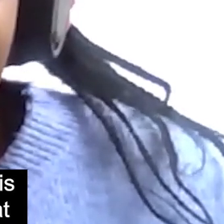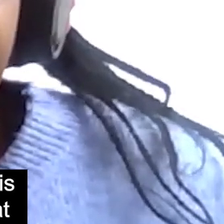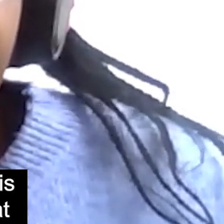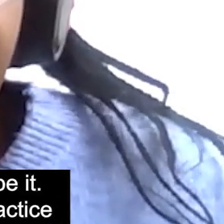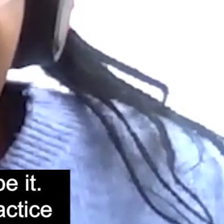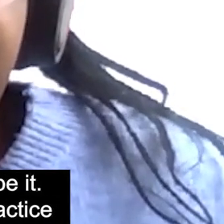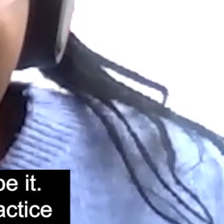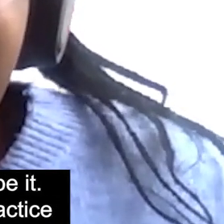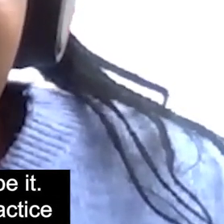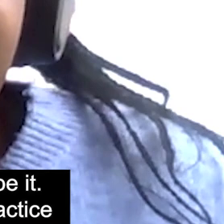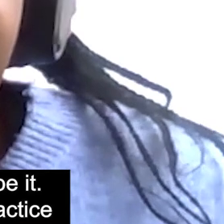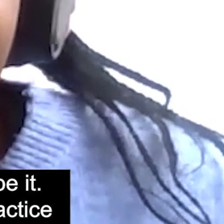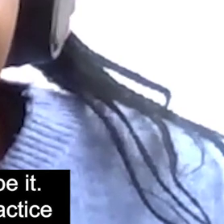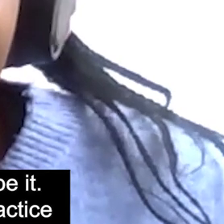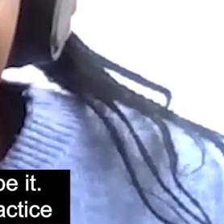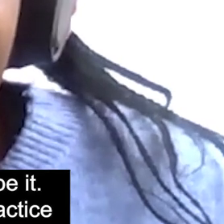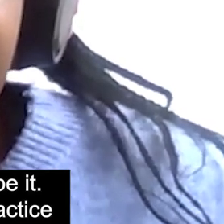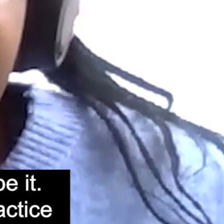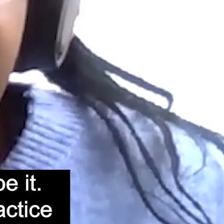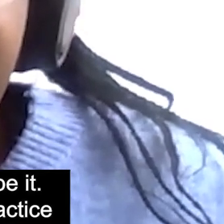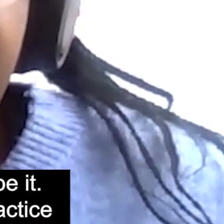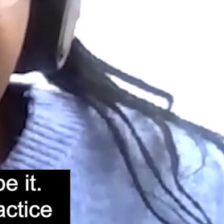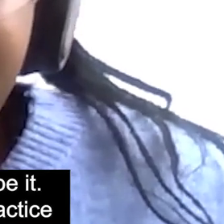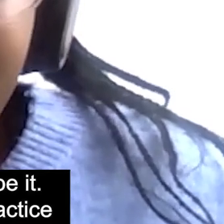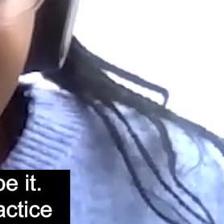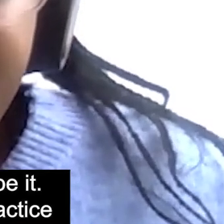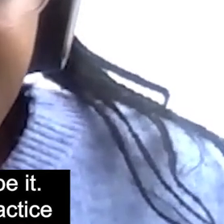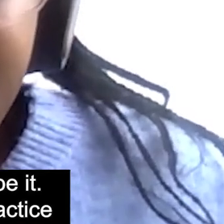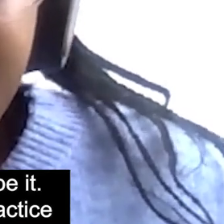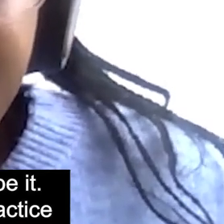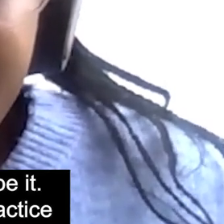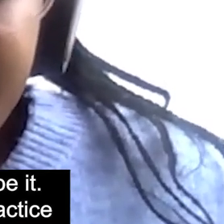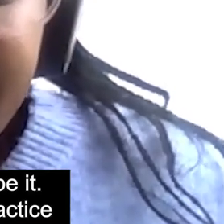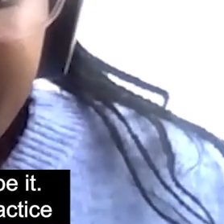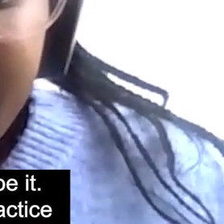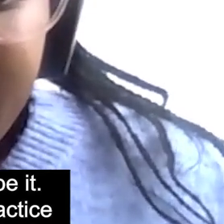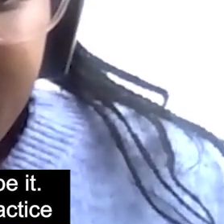when you're that young, you don't have the words to describe it.